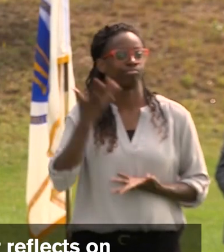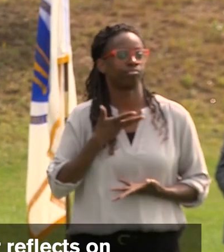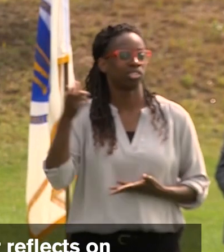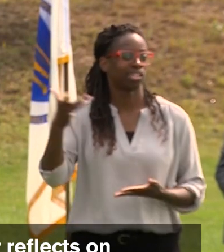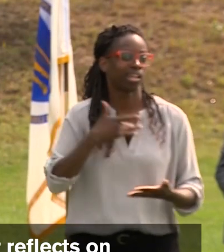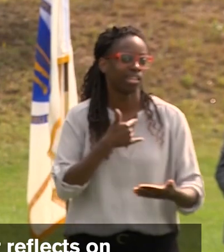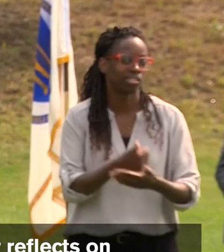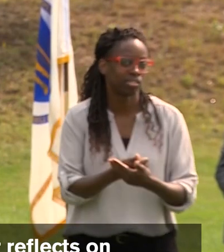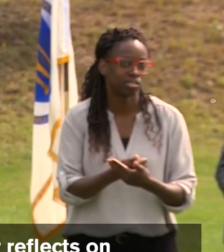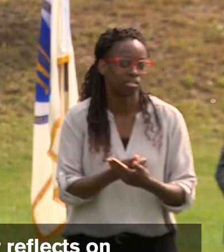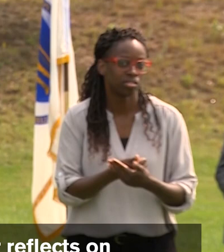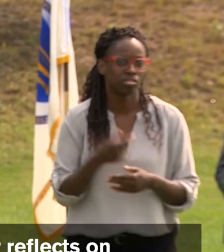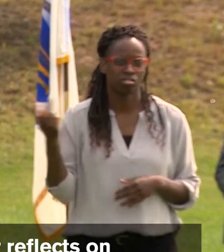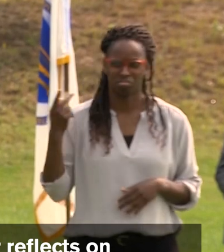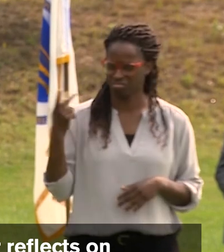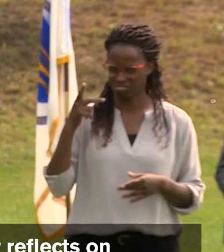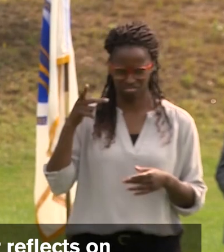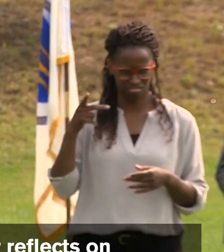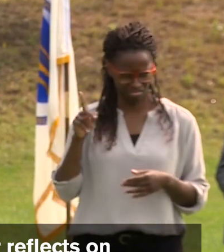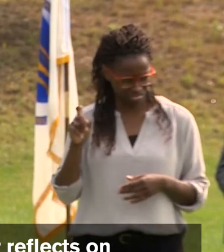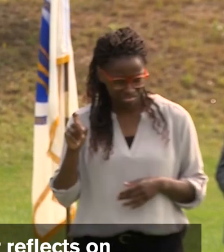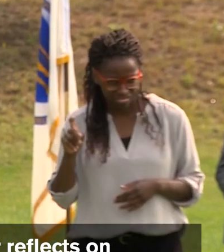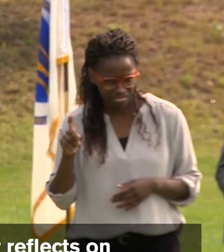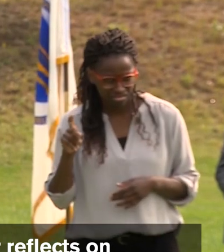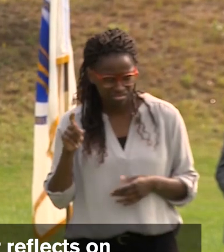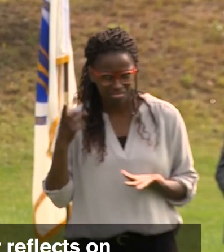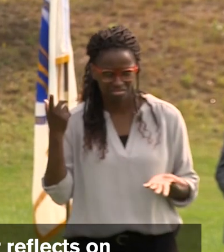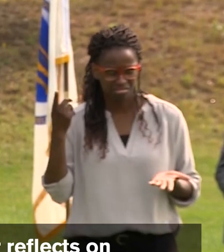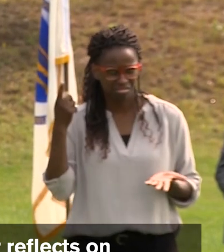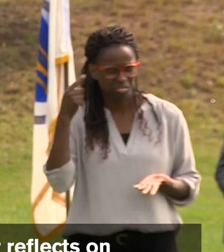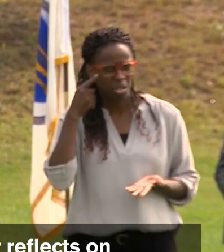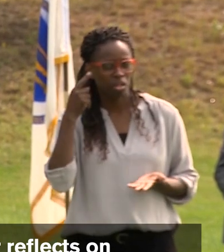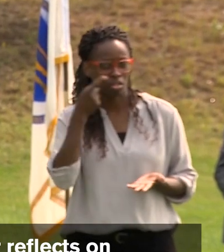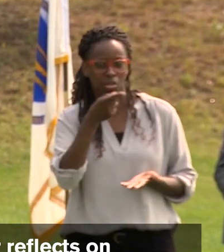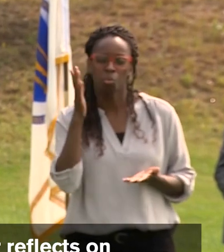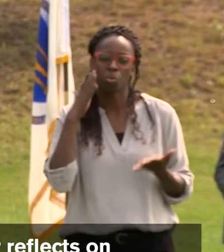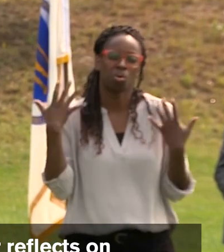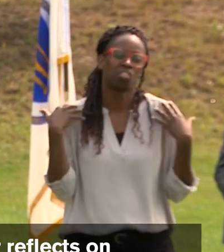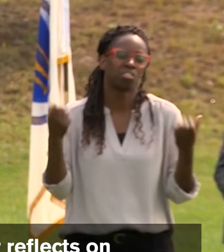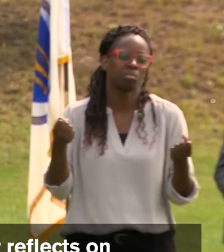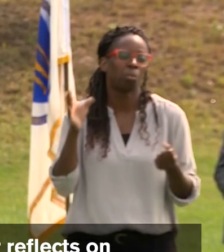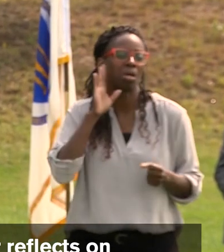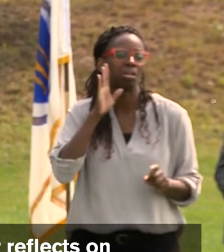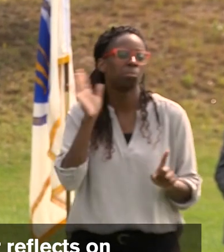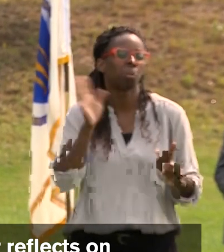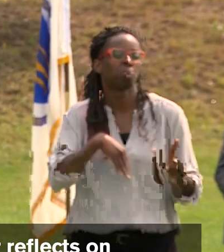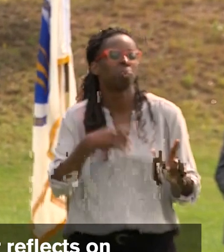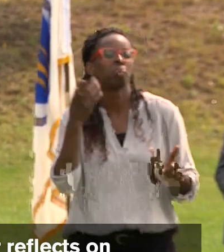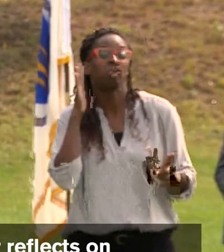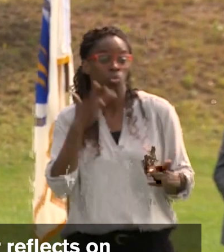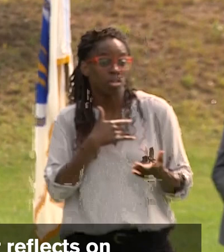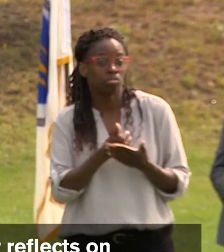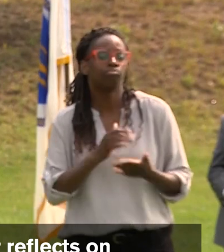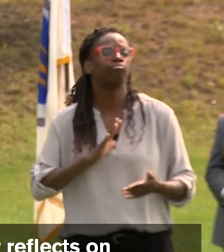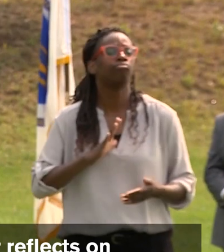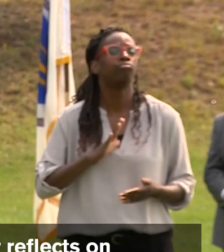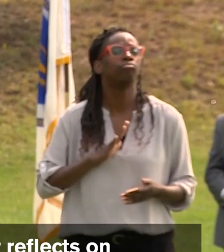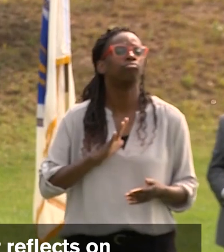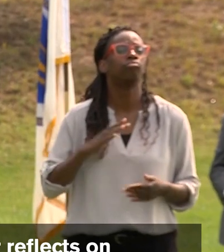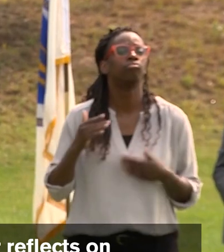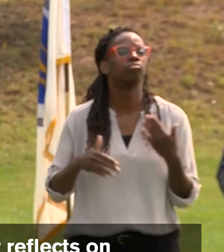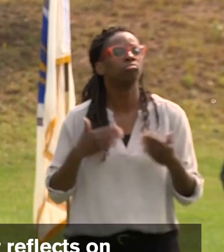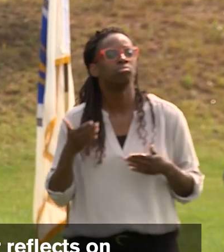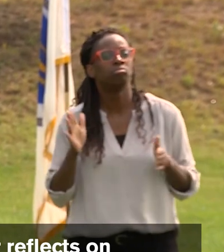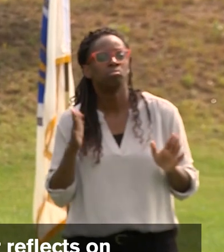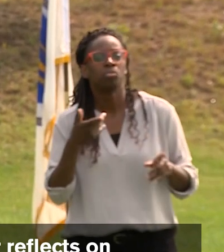I mean, we both talked about the fact that the only question in our mind was how long it would be before he